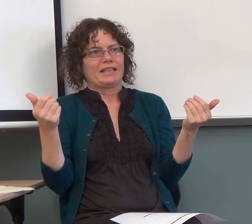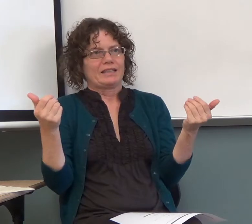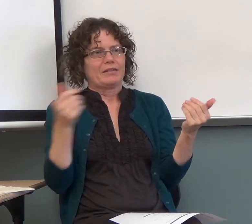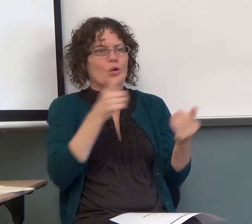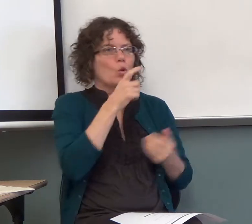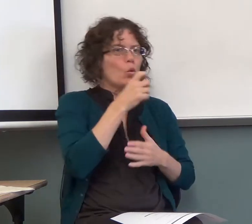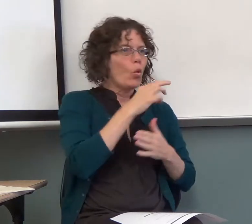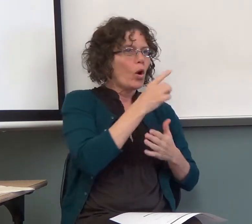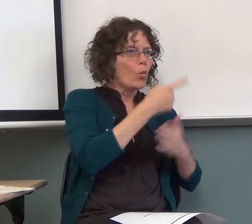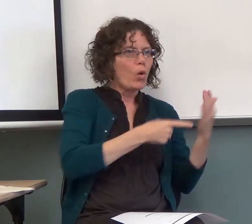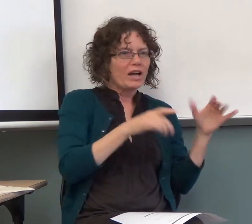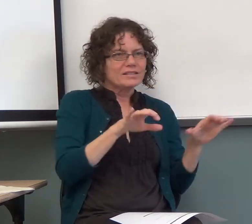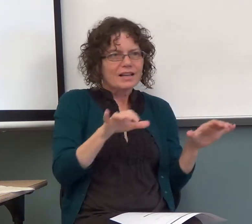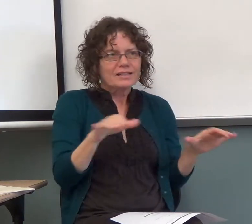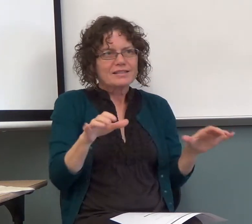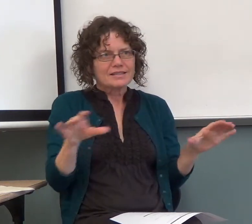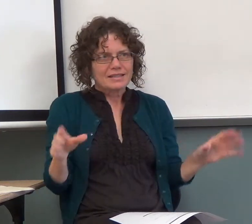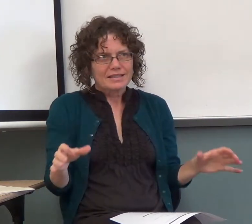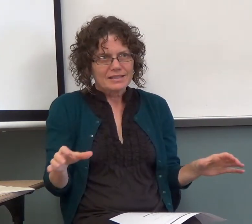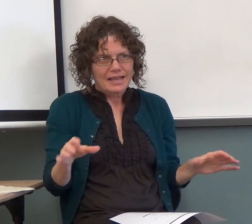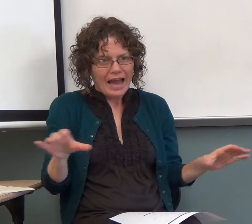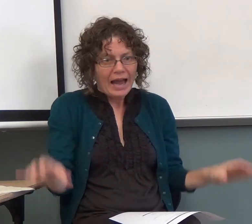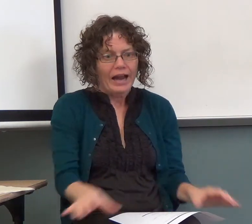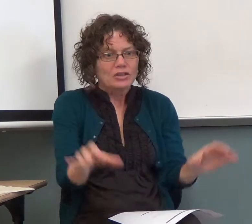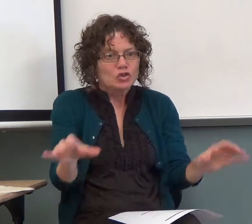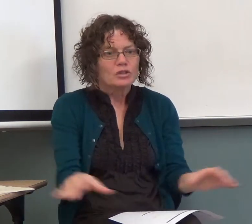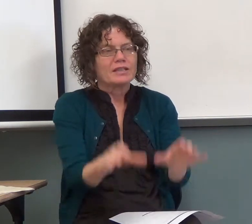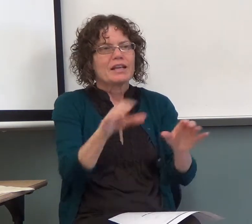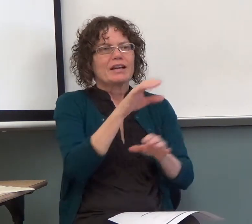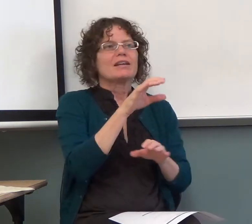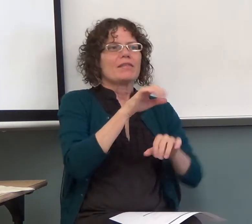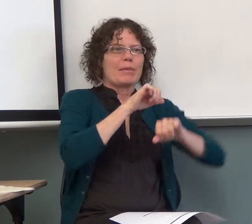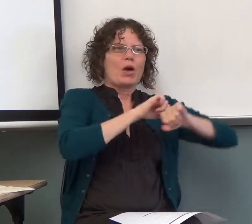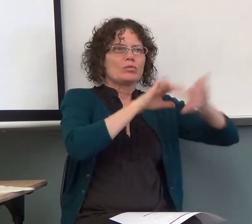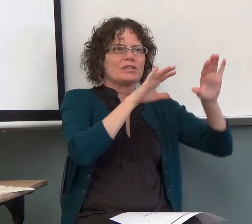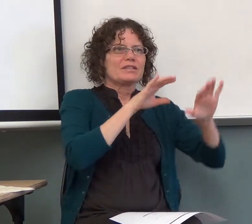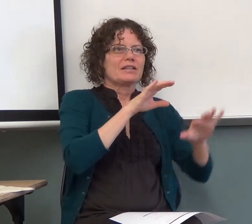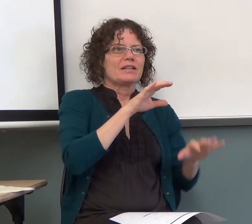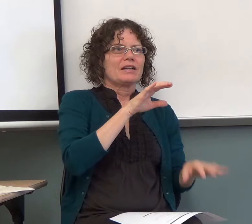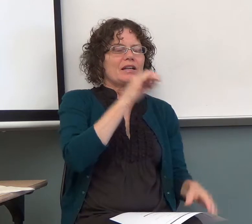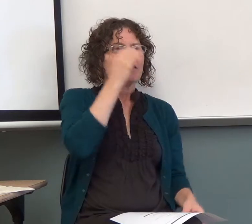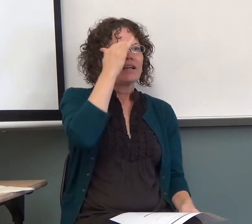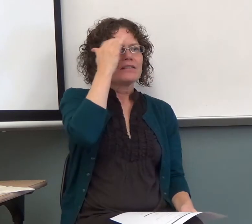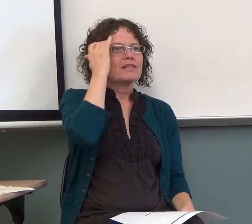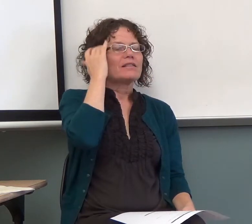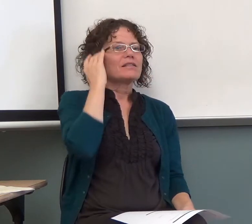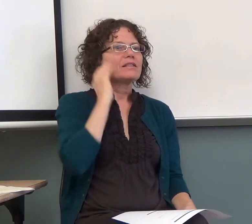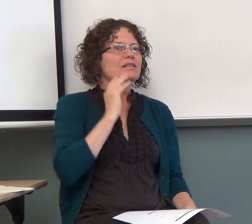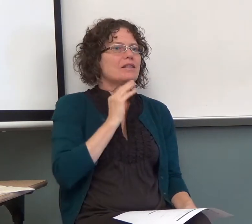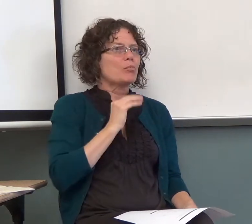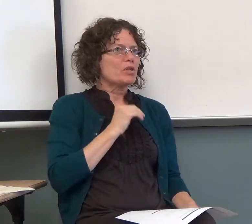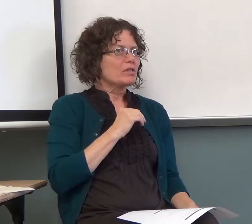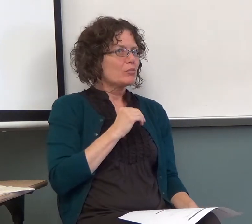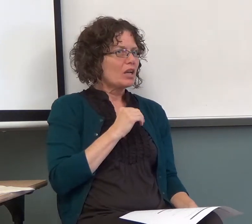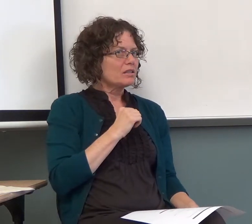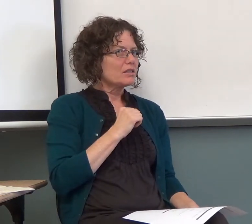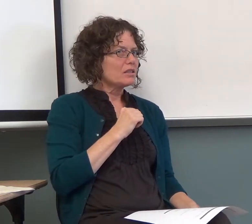and it's the St. Elias Mountains. That's the subject, right? That's the separate subject?